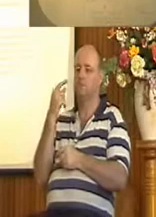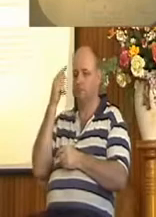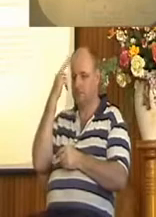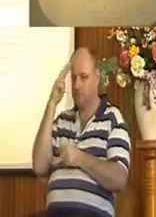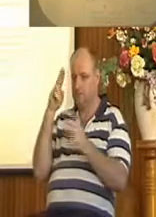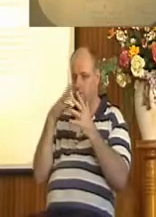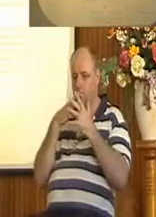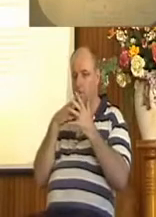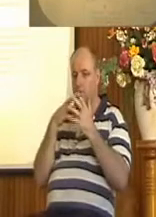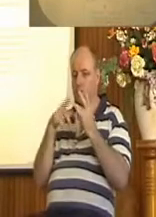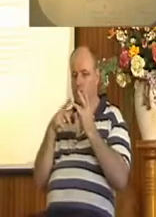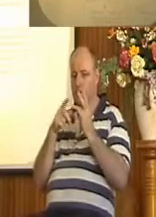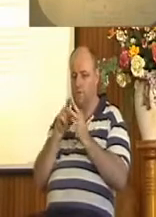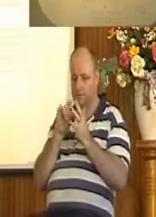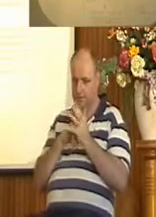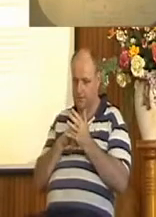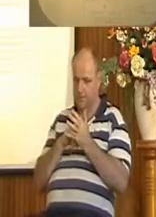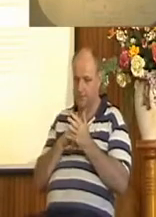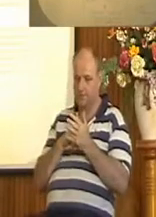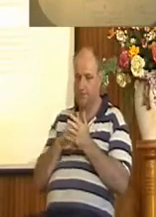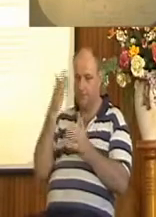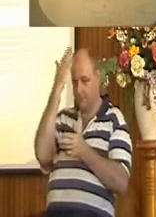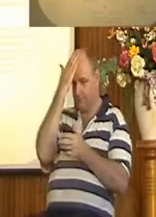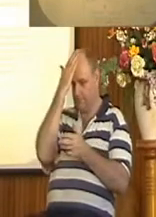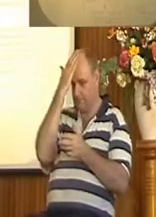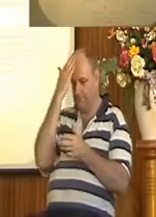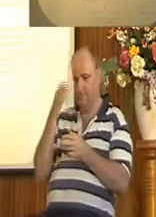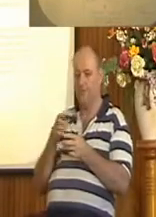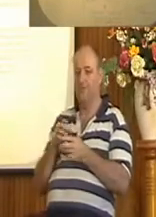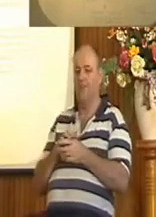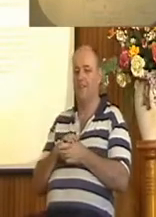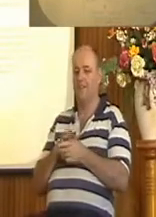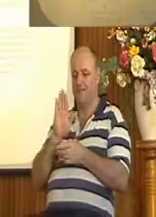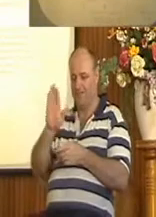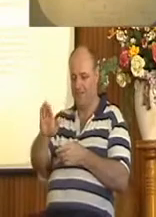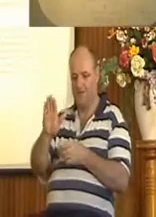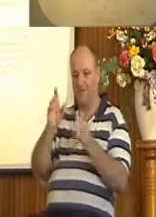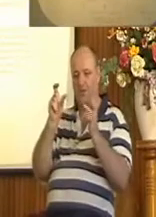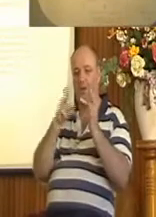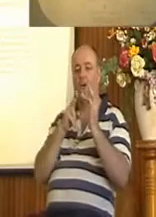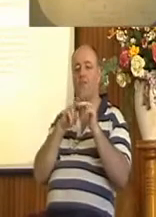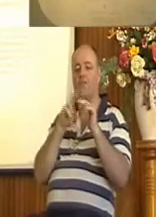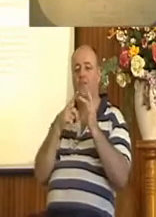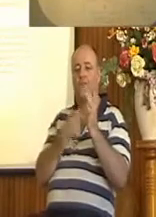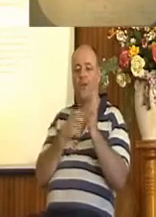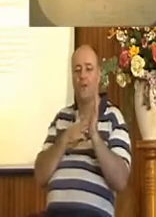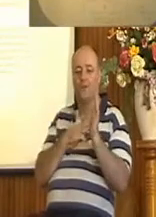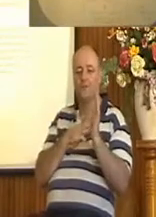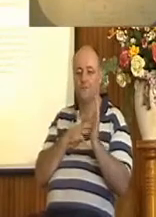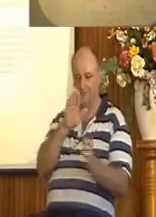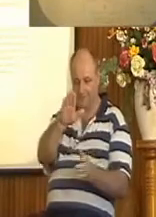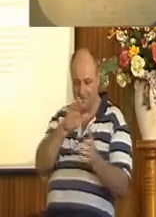his hands on my broad cream head at school and confirmed me, but it didn't take, not for a great many years